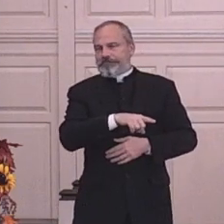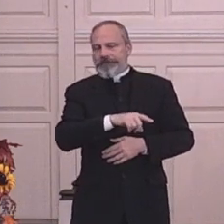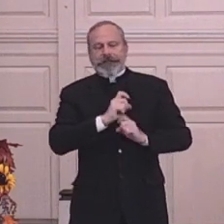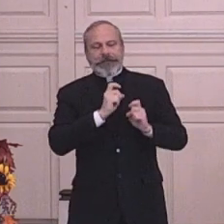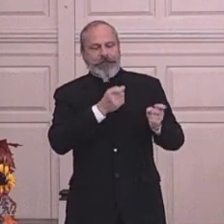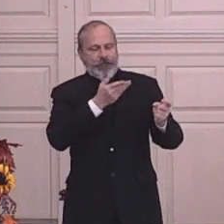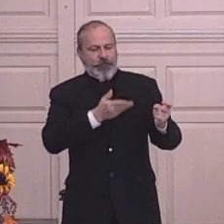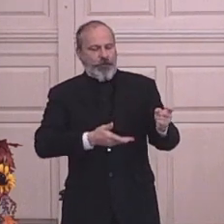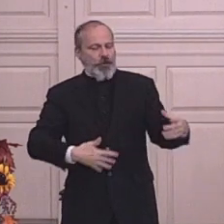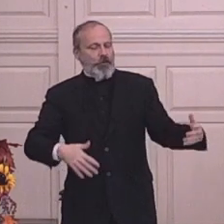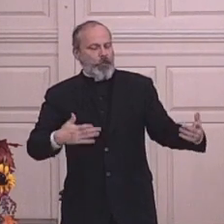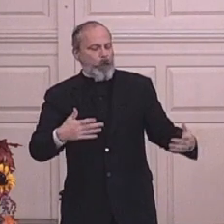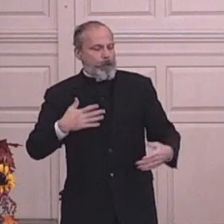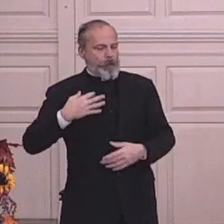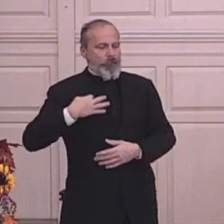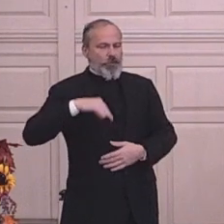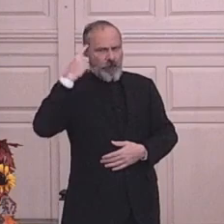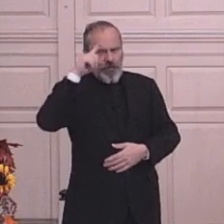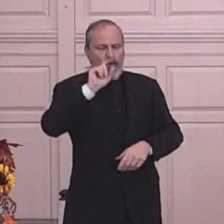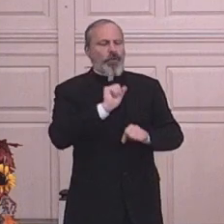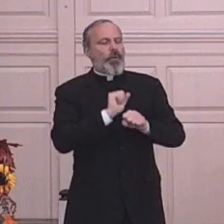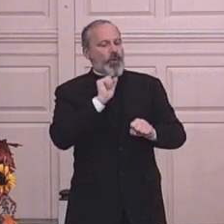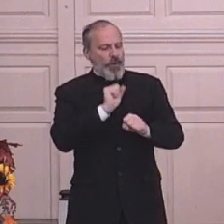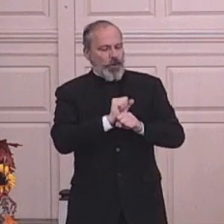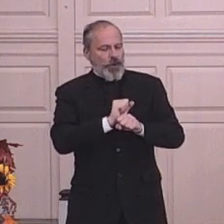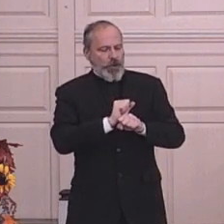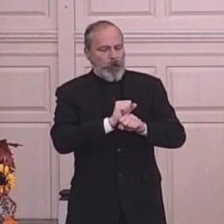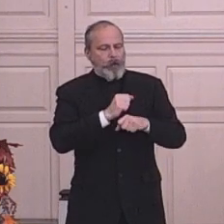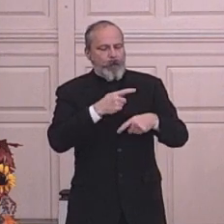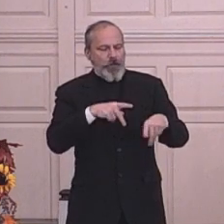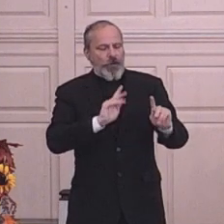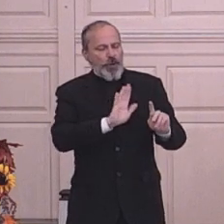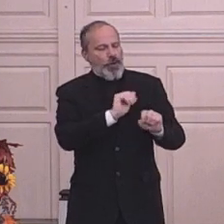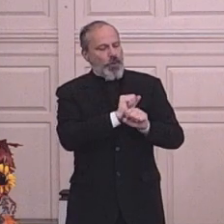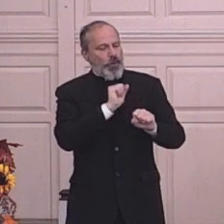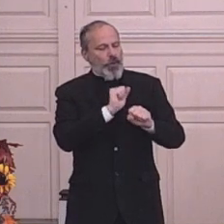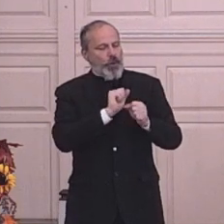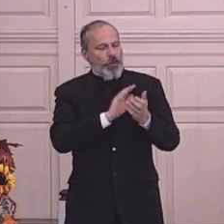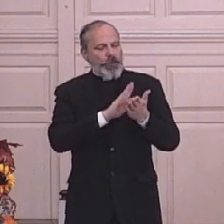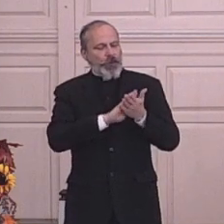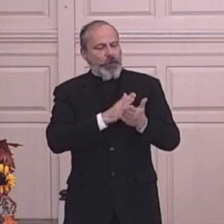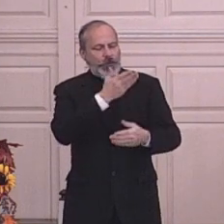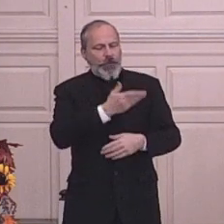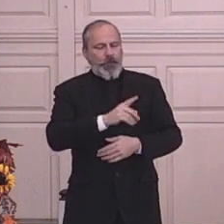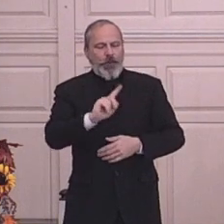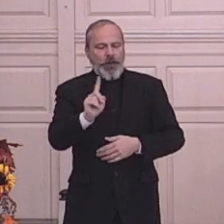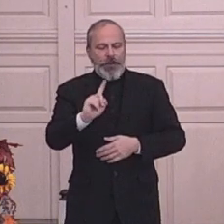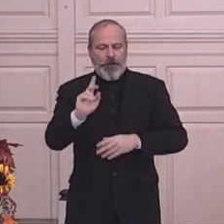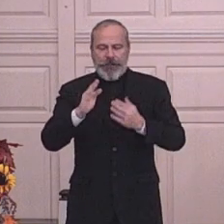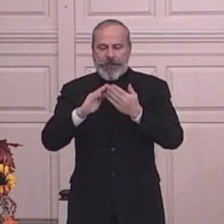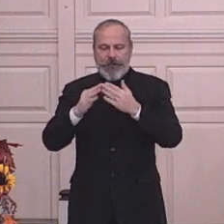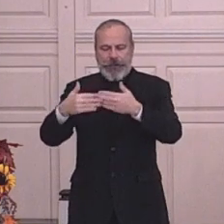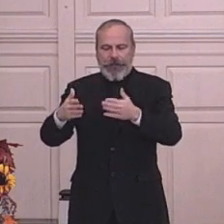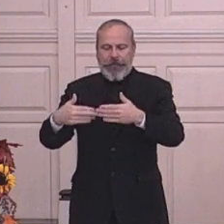Give her a reward for her labors, and let her works praise her at the city gates.